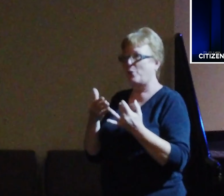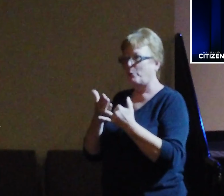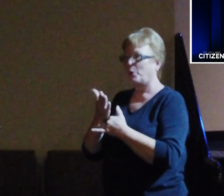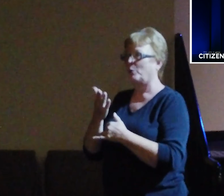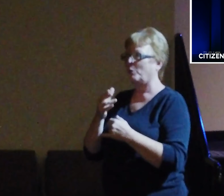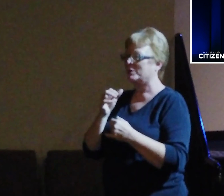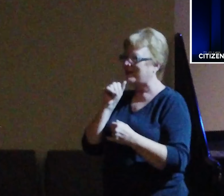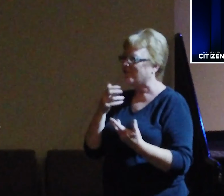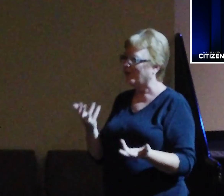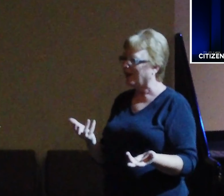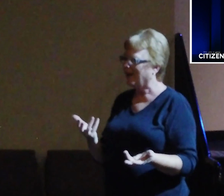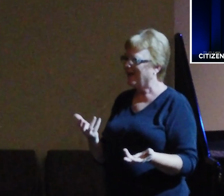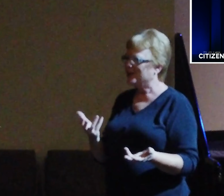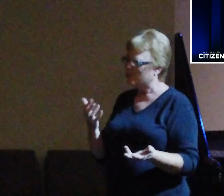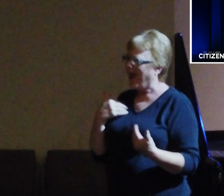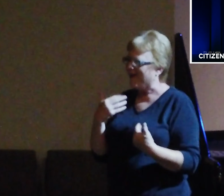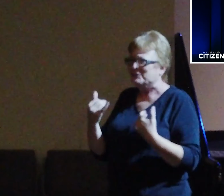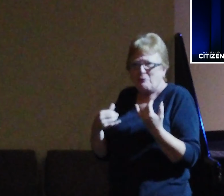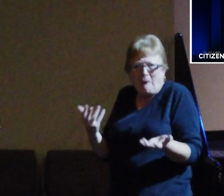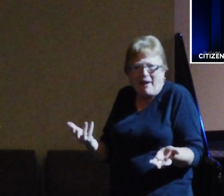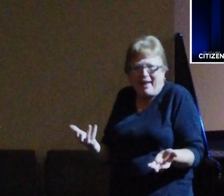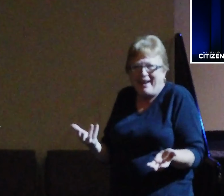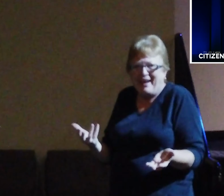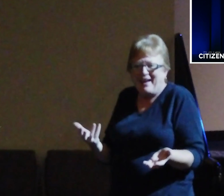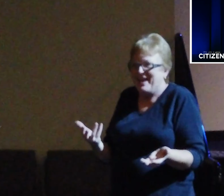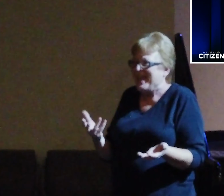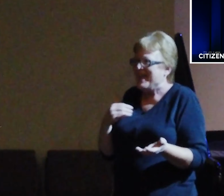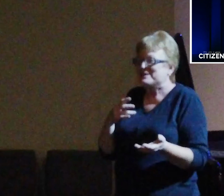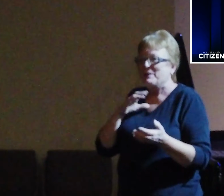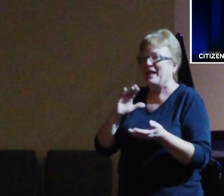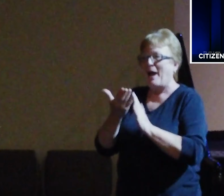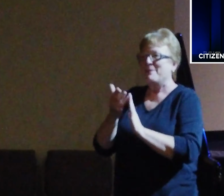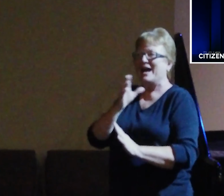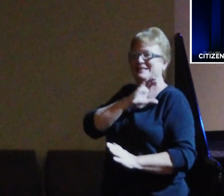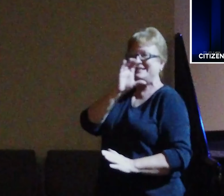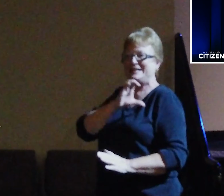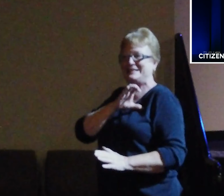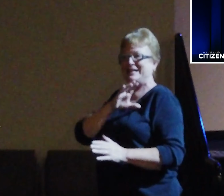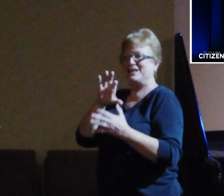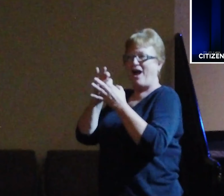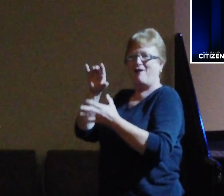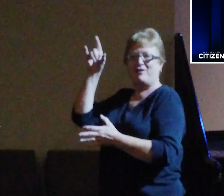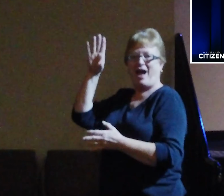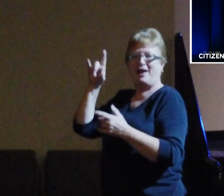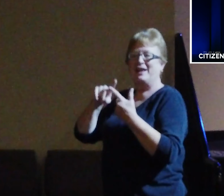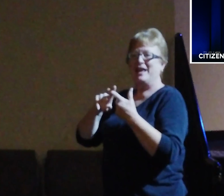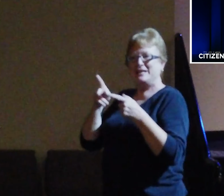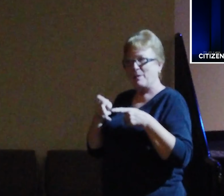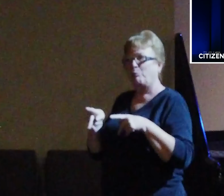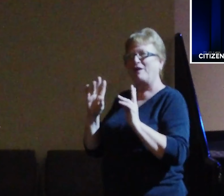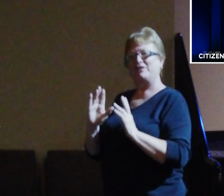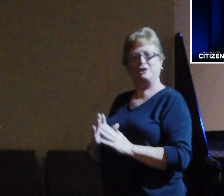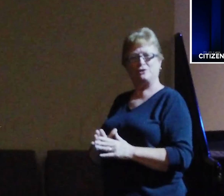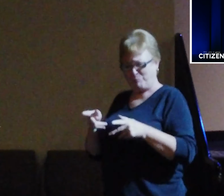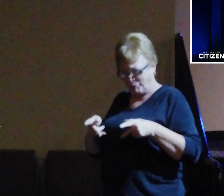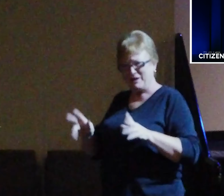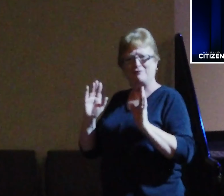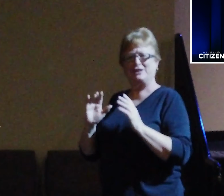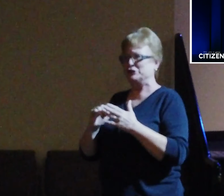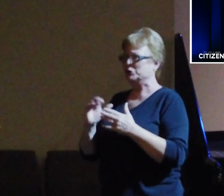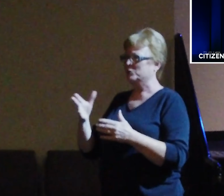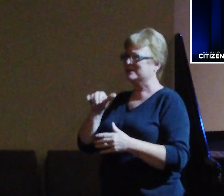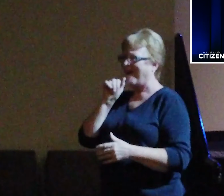To be a citizen of the kingdom of God brings both privilege and it brings responsibility. Our citizenship has